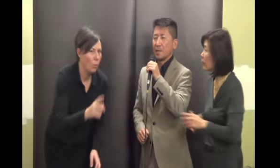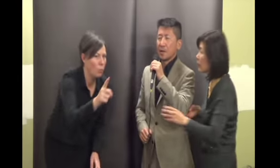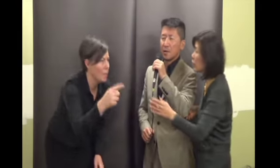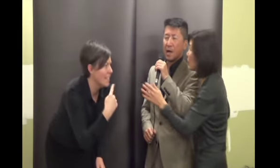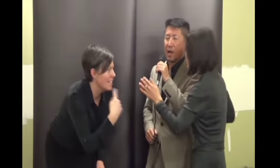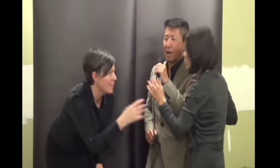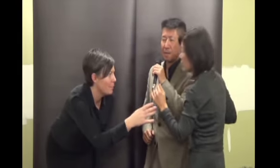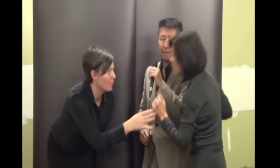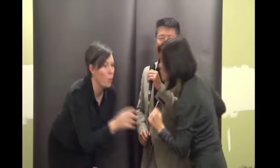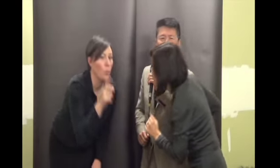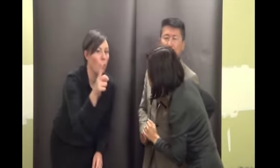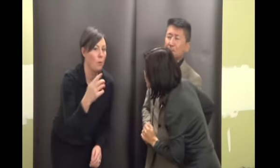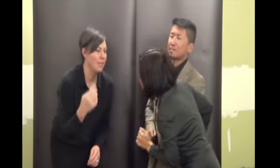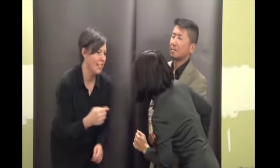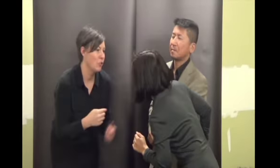My no.